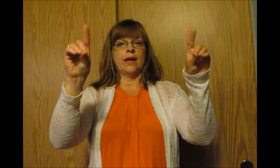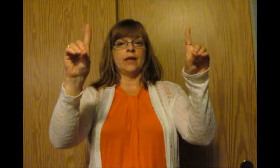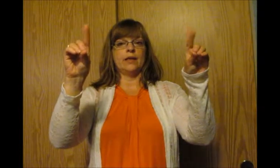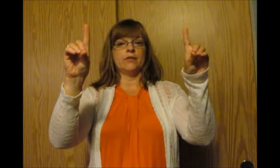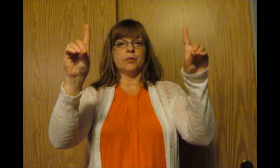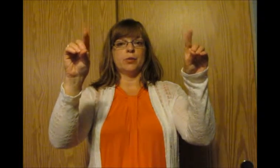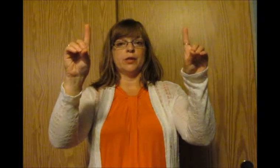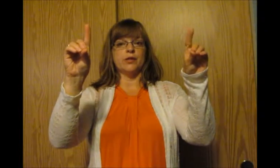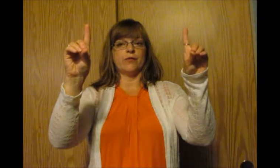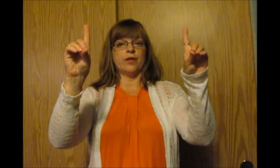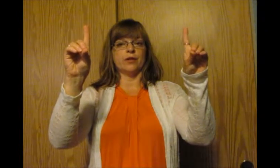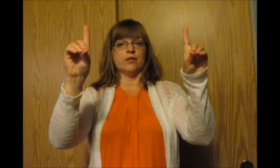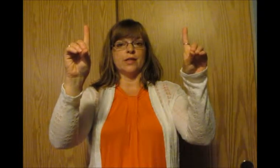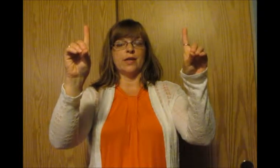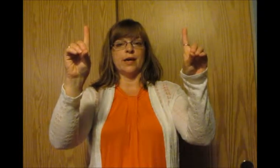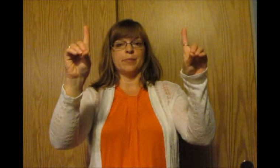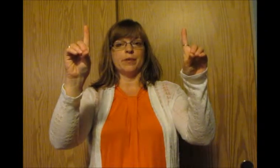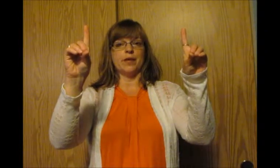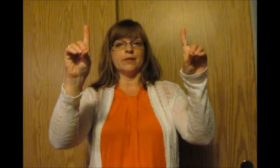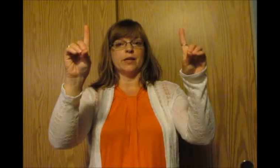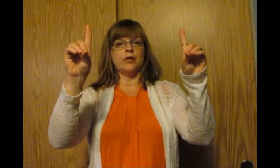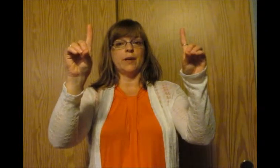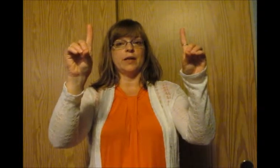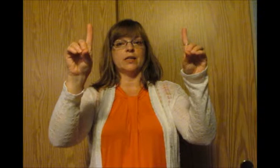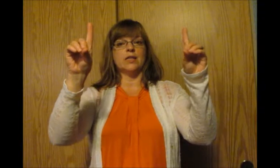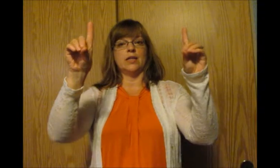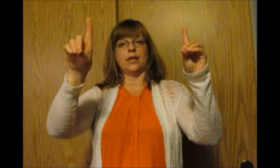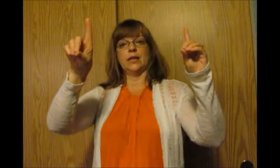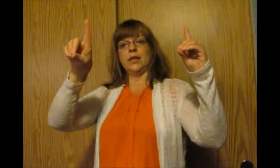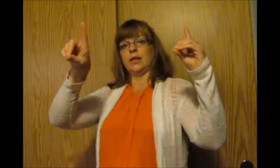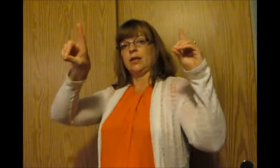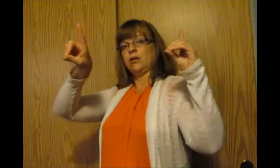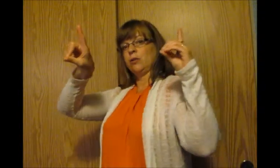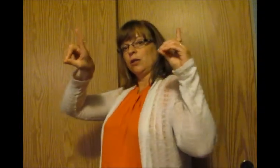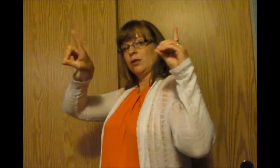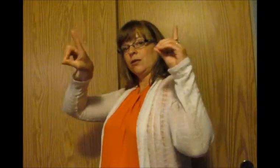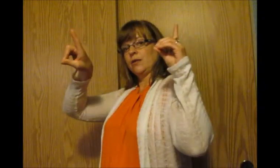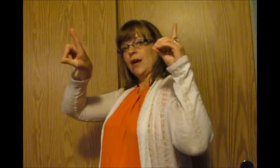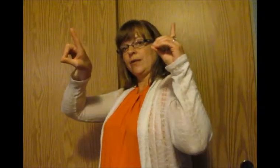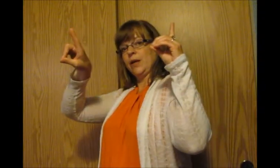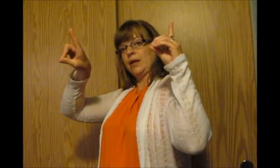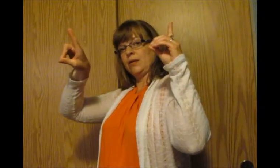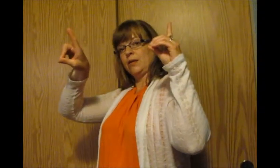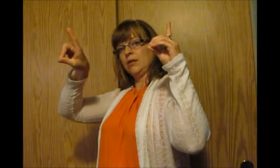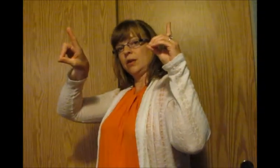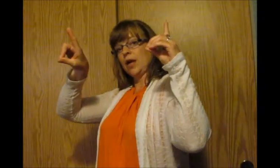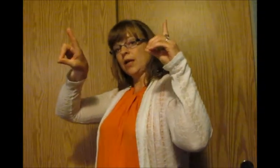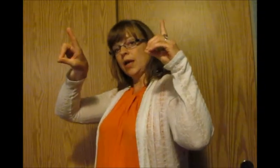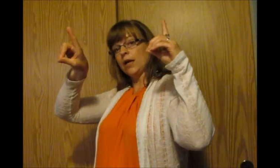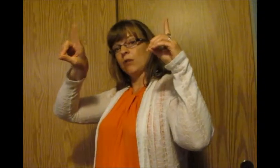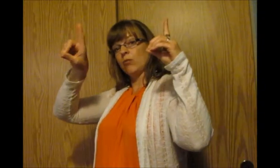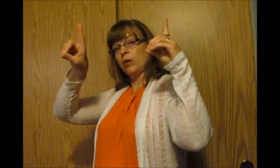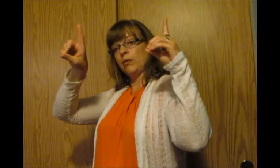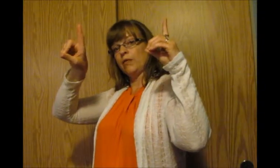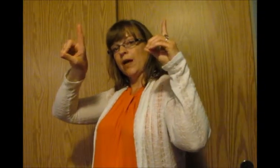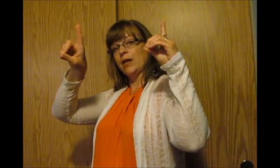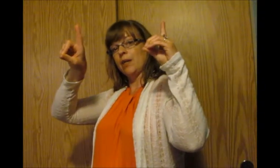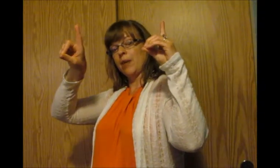That leaves your pointer finger sticking up. That's how you make the D. Here's what it looks sideways, kind of like when we write it on